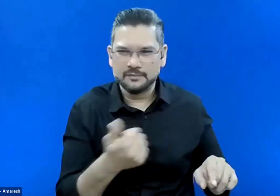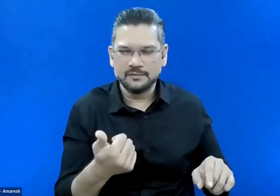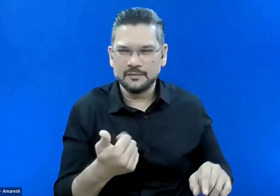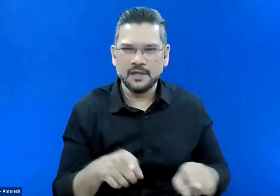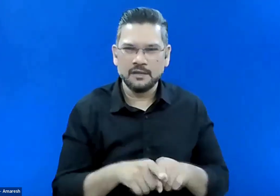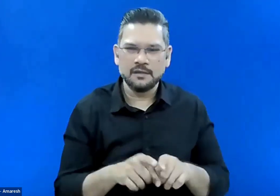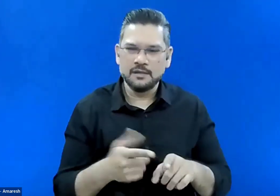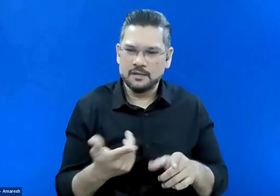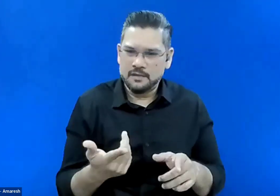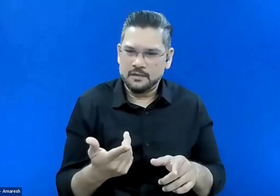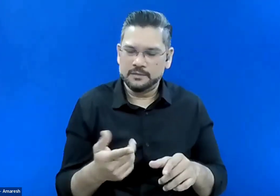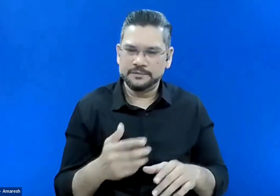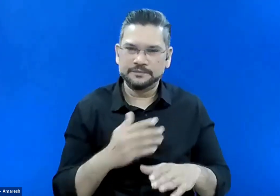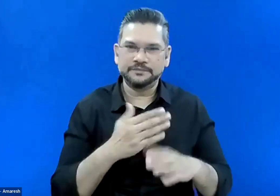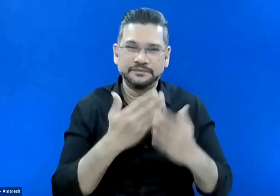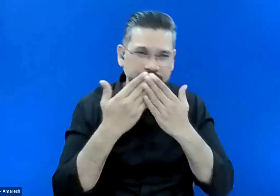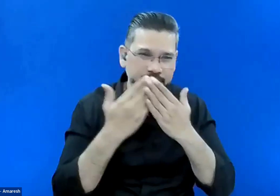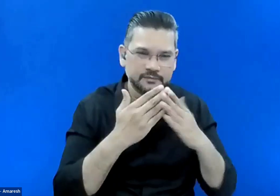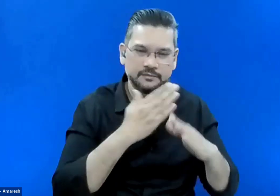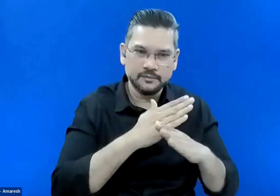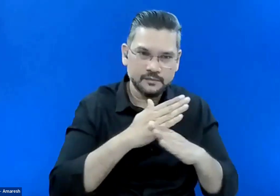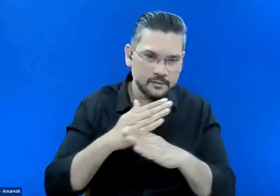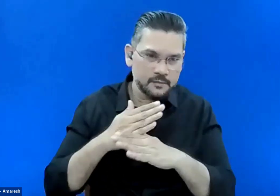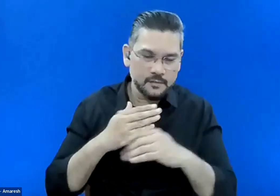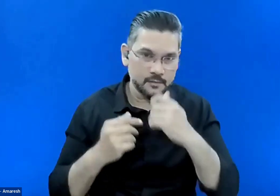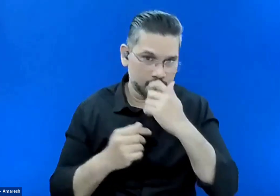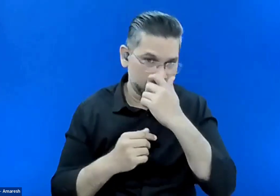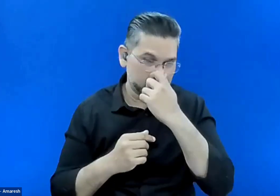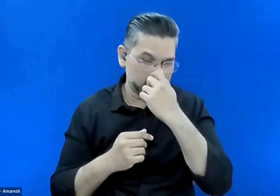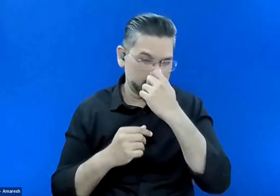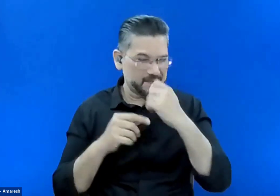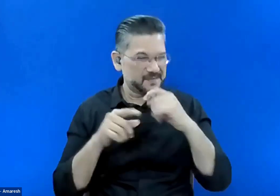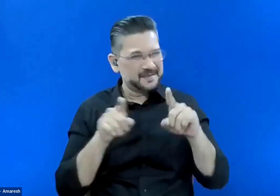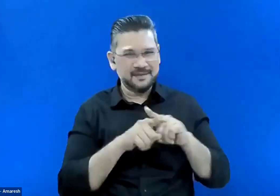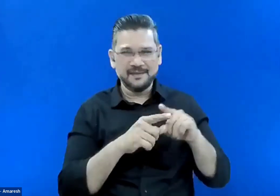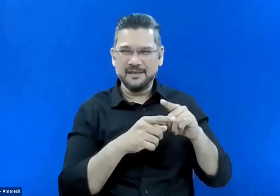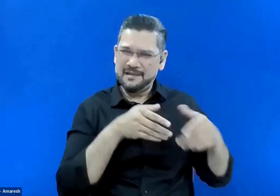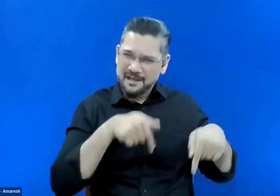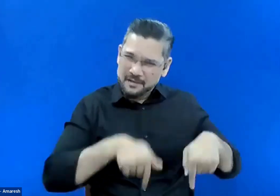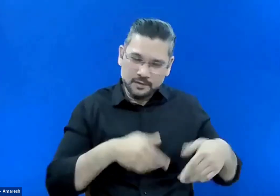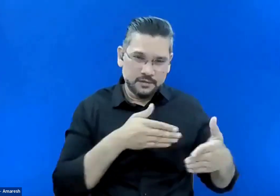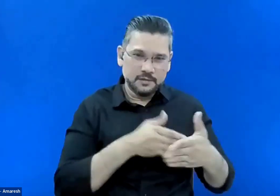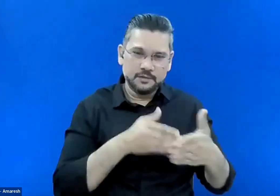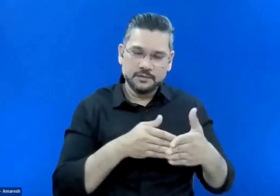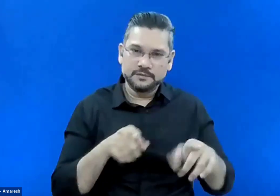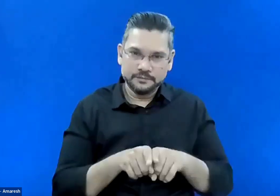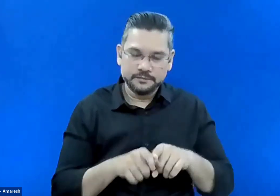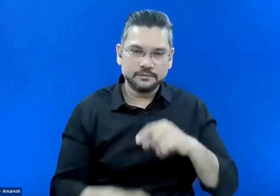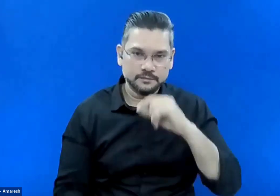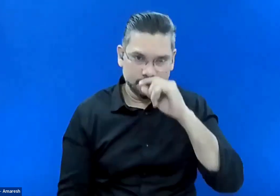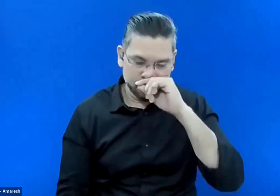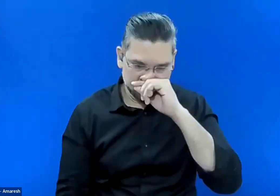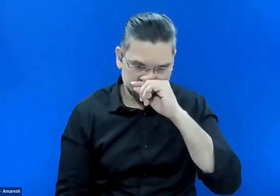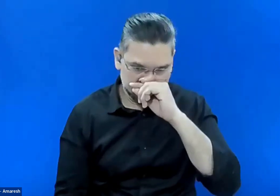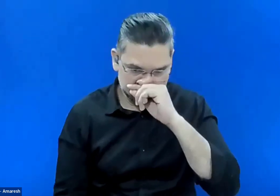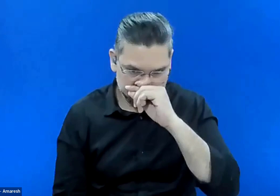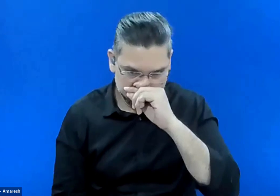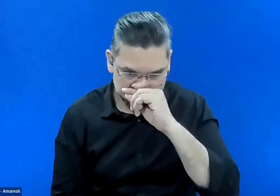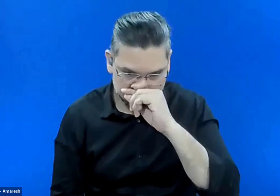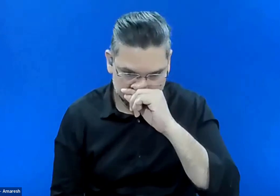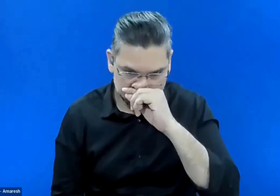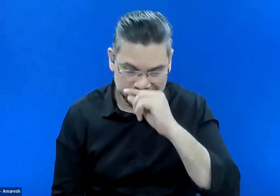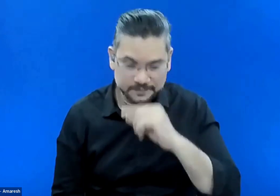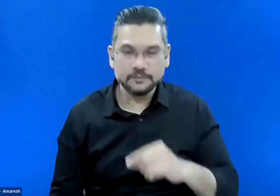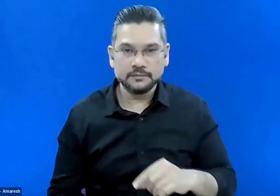Restriction in education in that time is still barrier to me. So I think quality education should be for